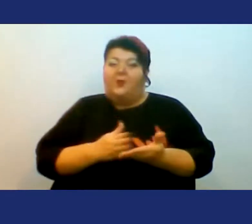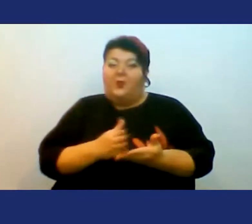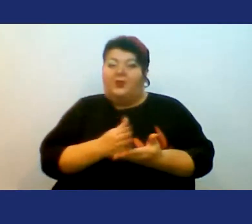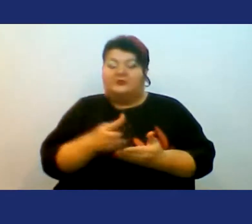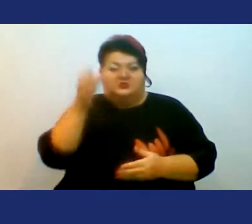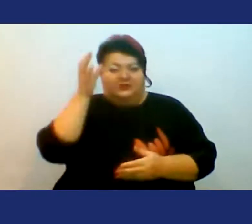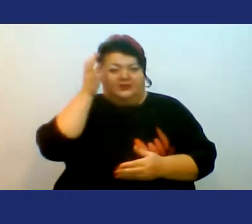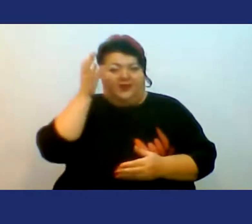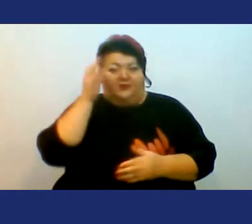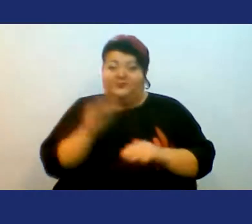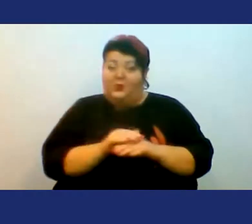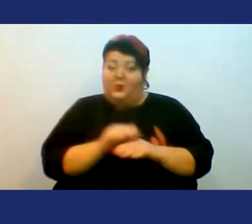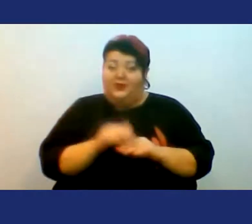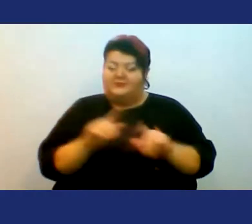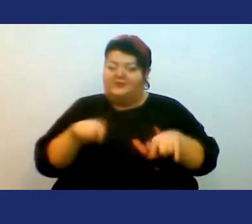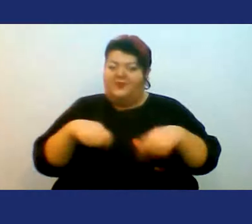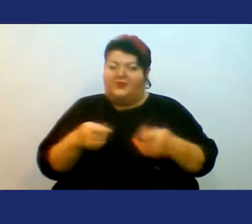Yevgeny, the floor is yours.